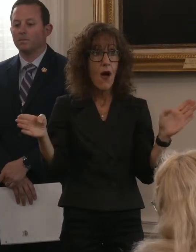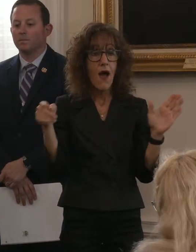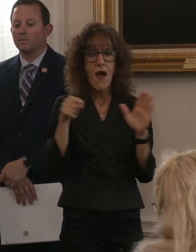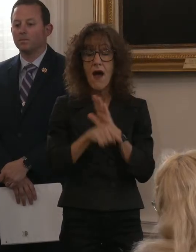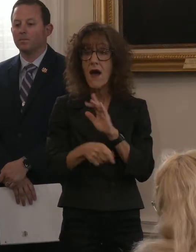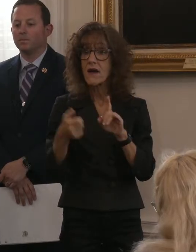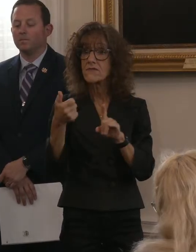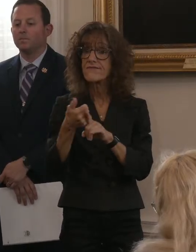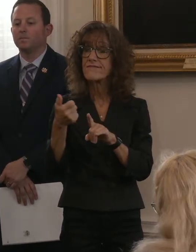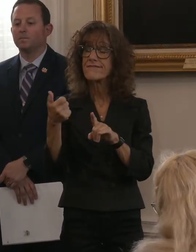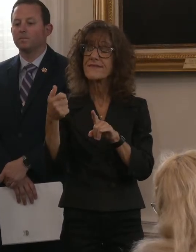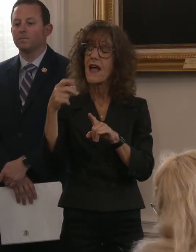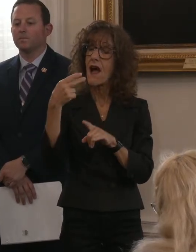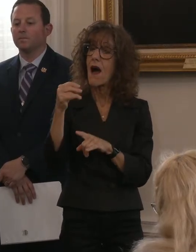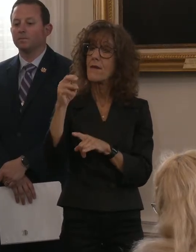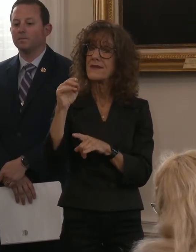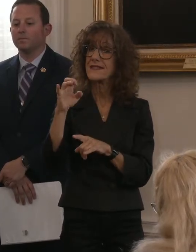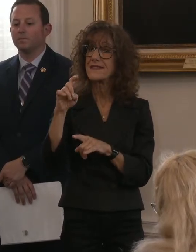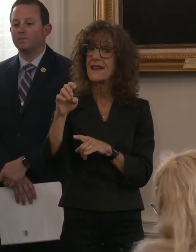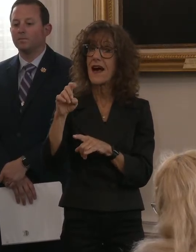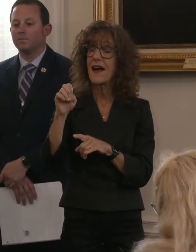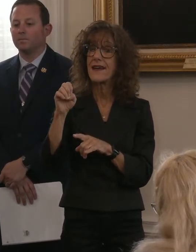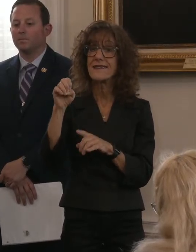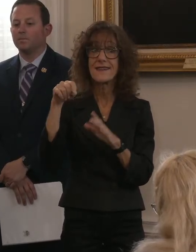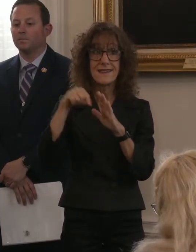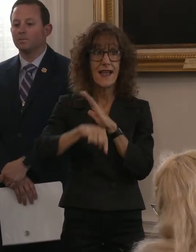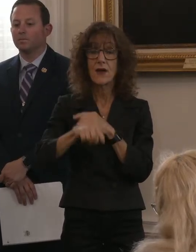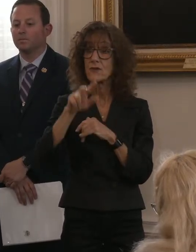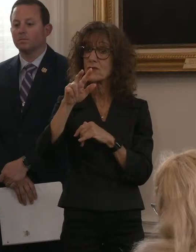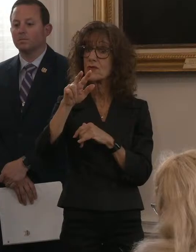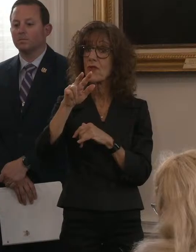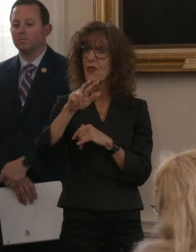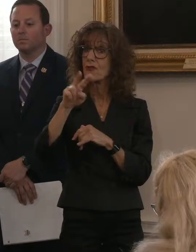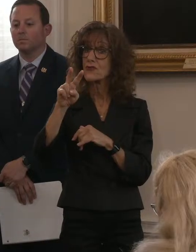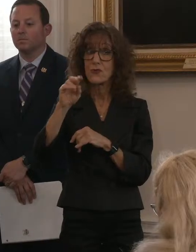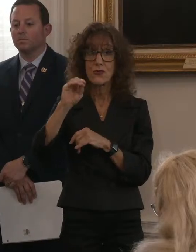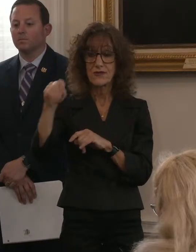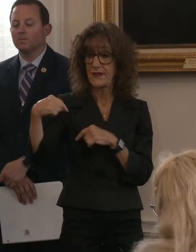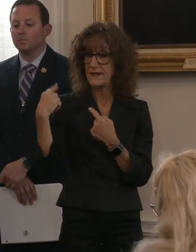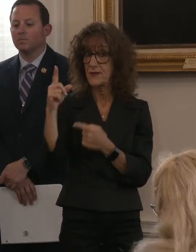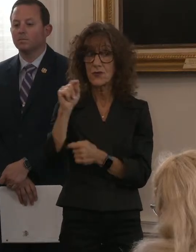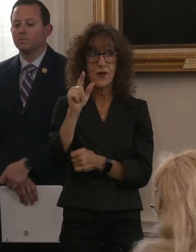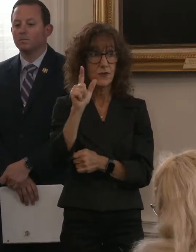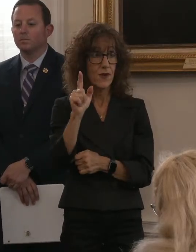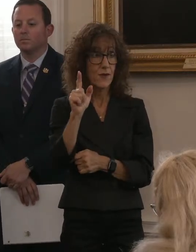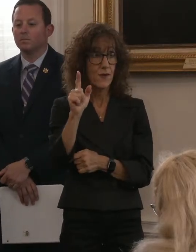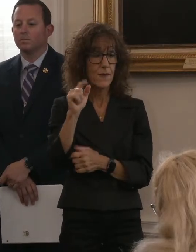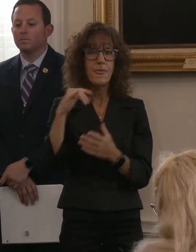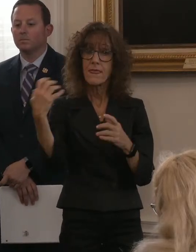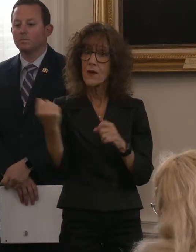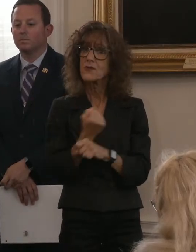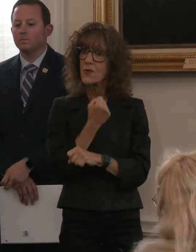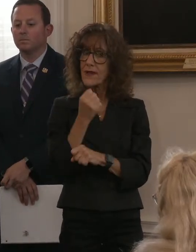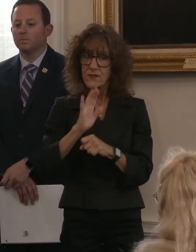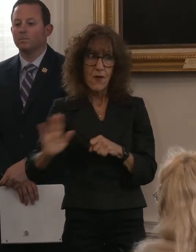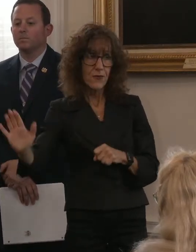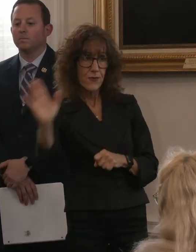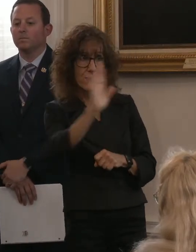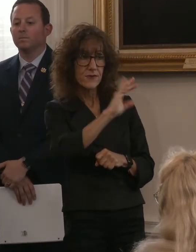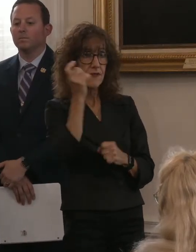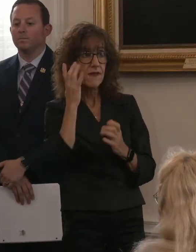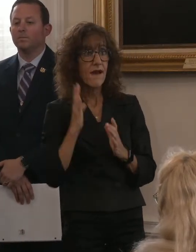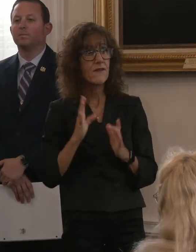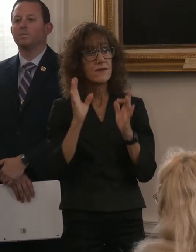down 32% since 2021. These wins belong to every one of you, as the governor